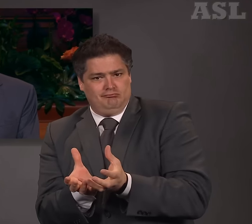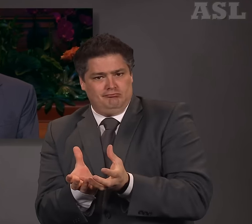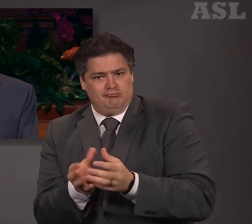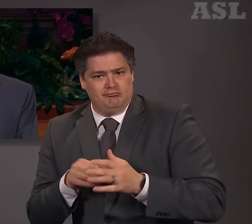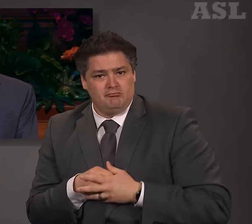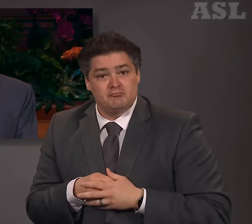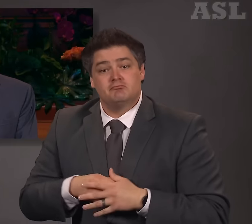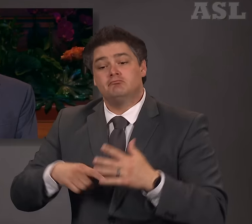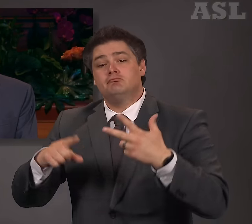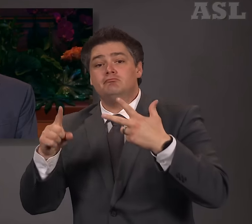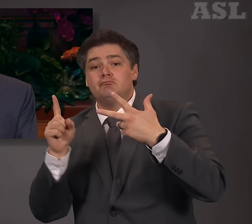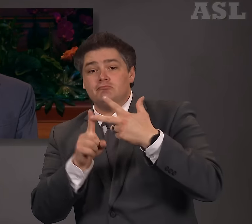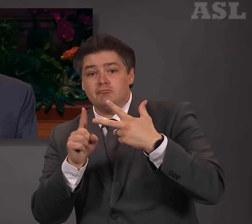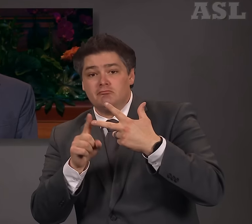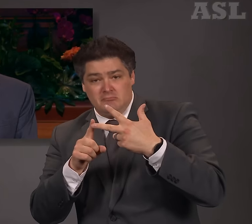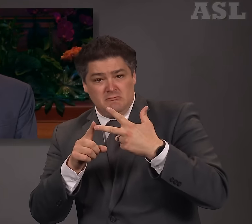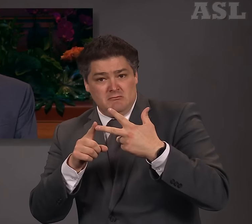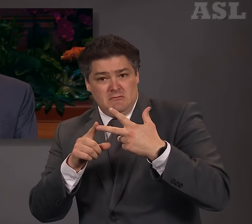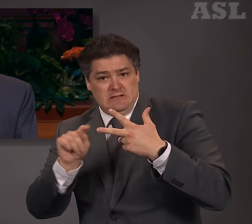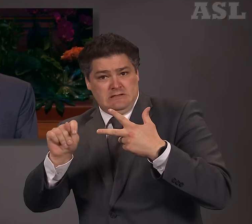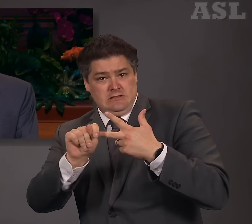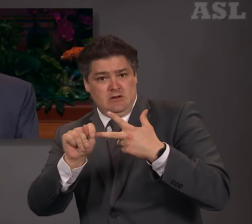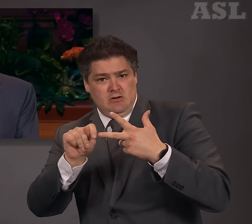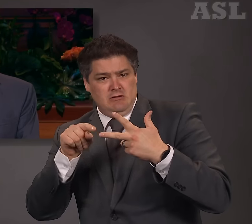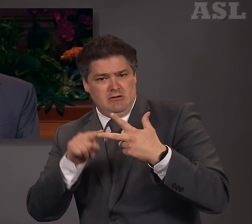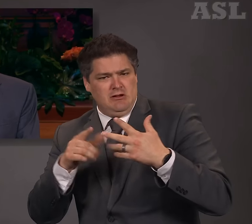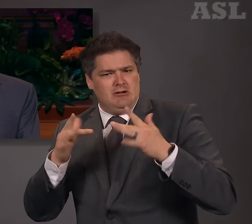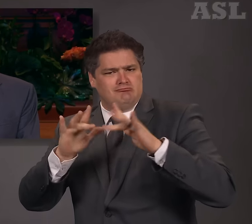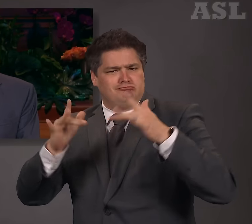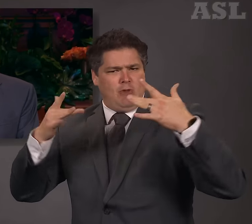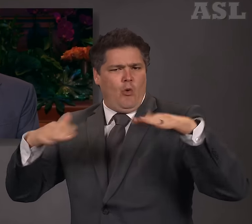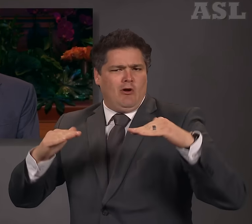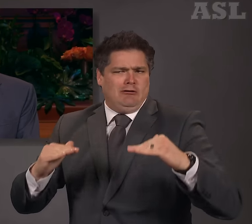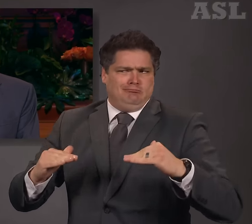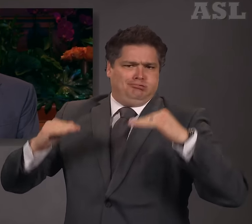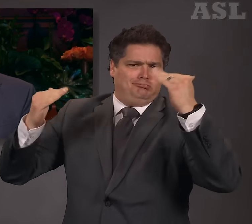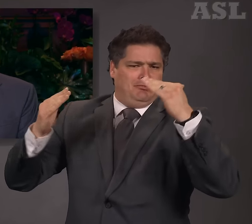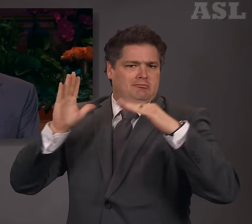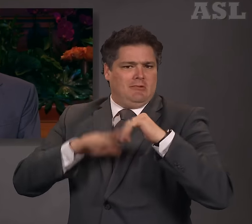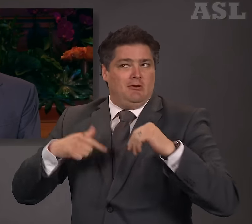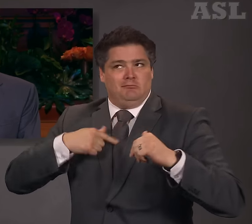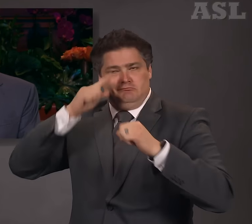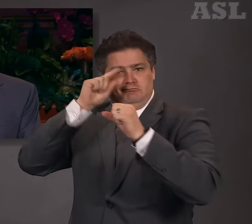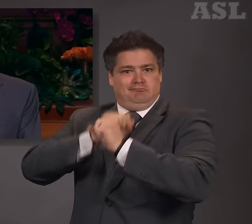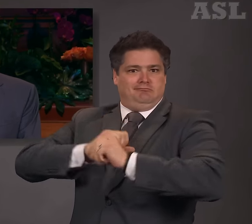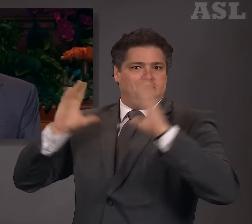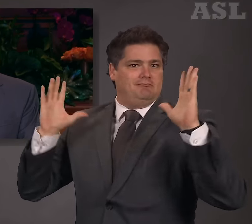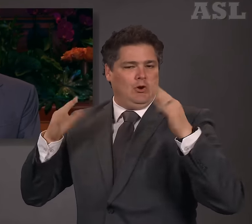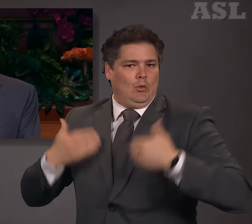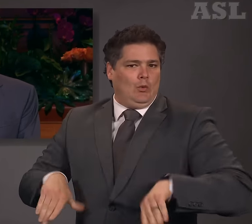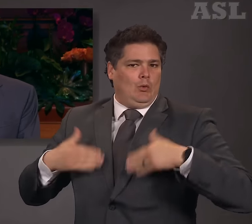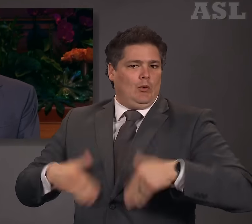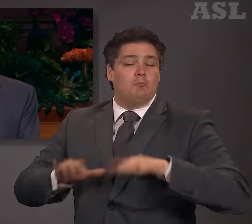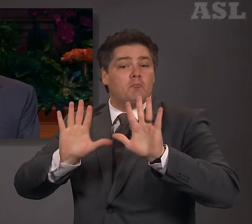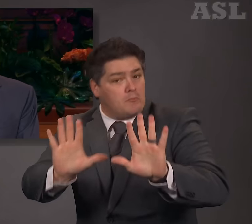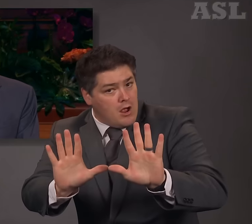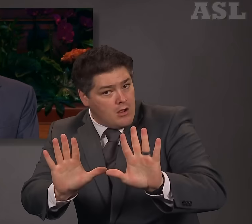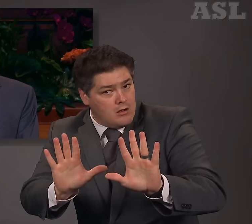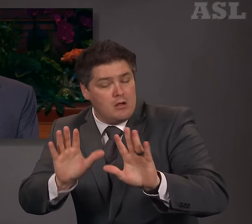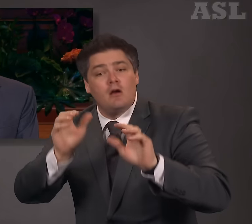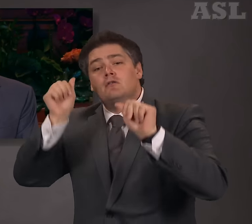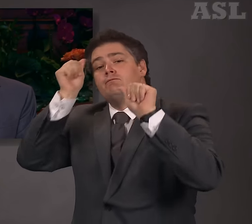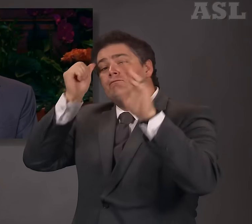three kingdoms, the telestial, surpasses all understanding, our Father's hope is that we